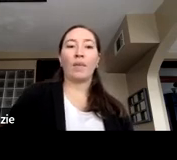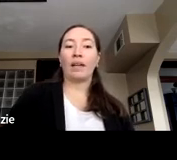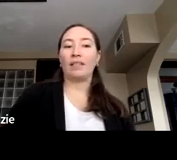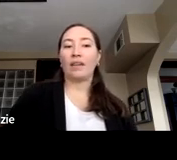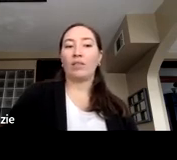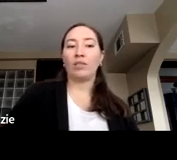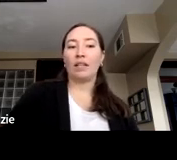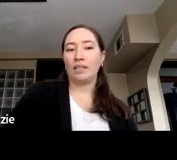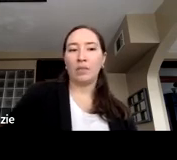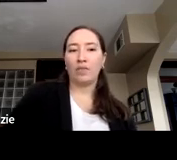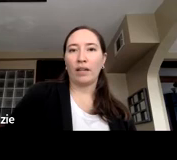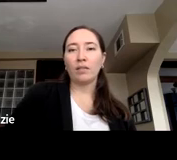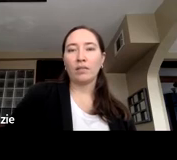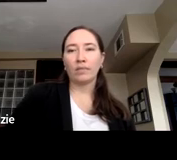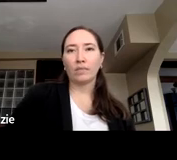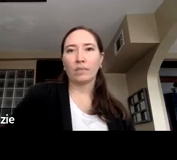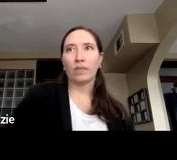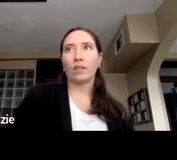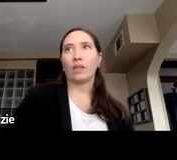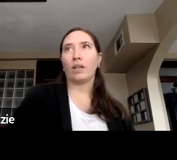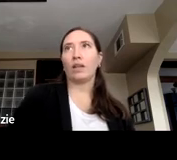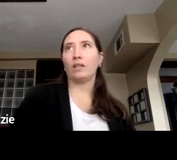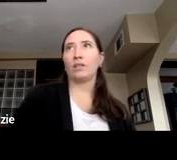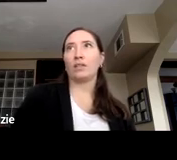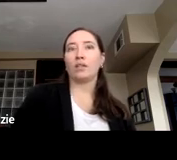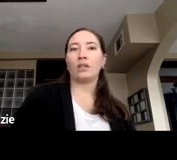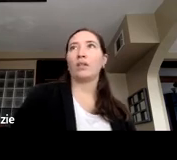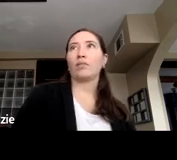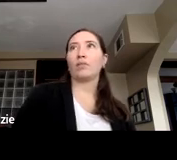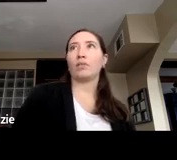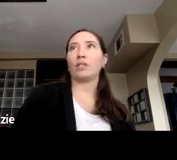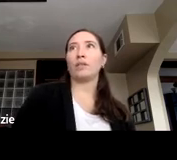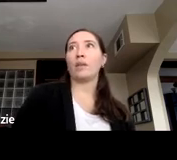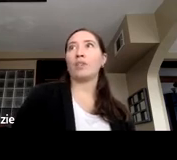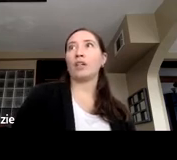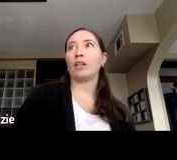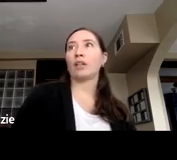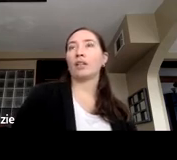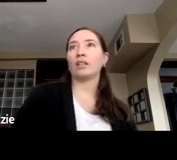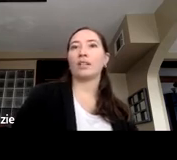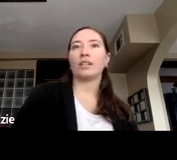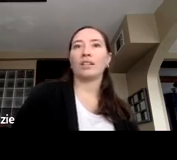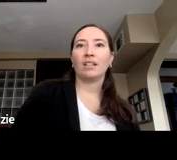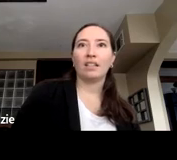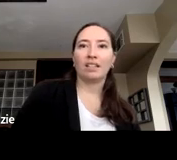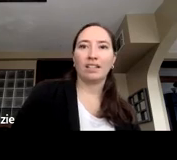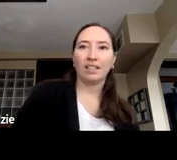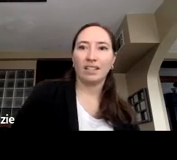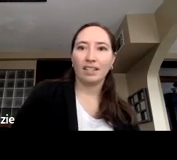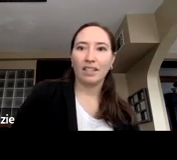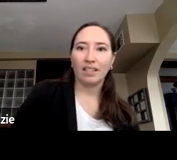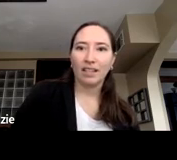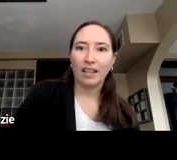It automatically downloads in a zipped file. And through TV magic,